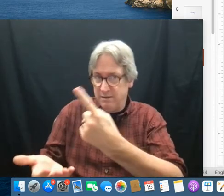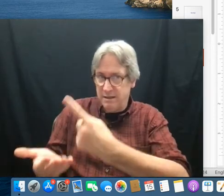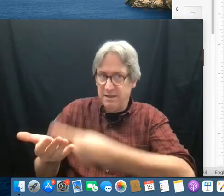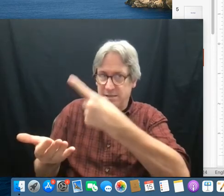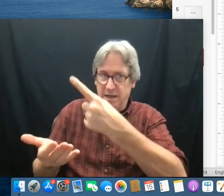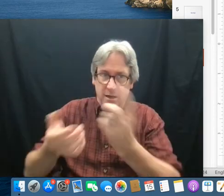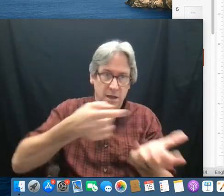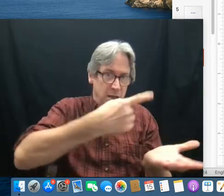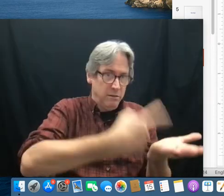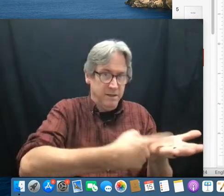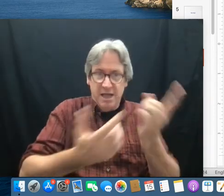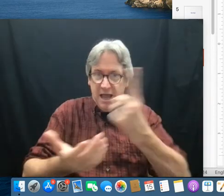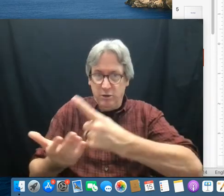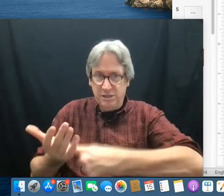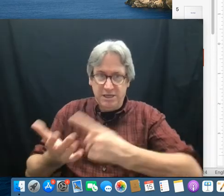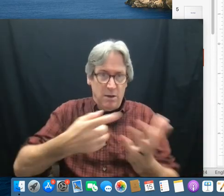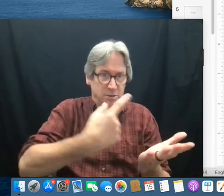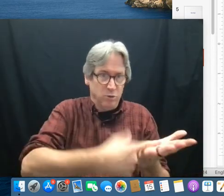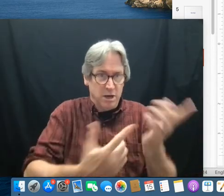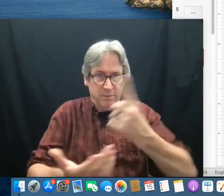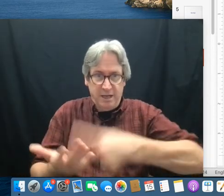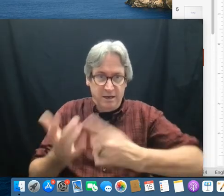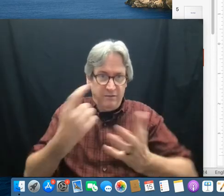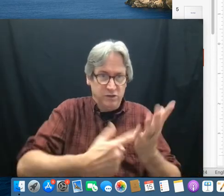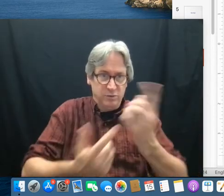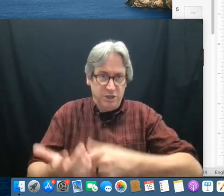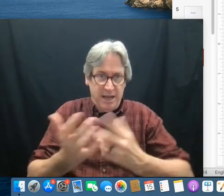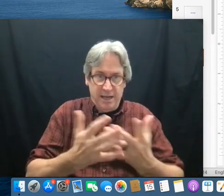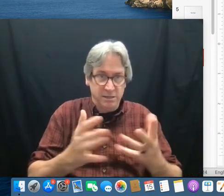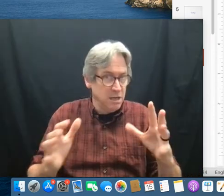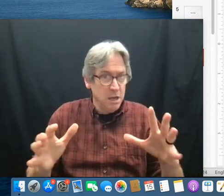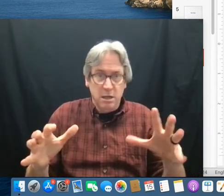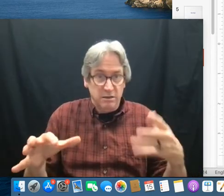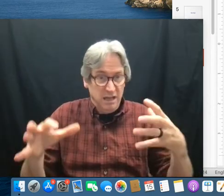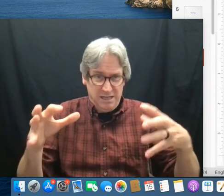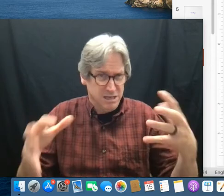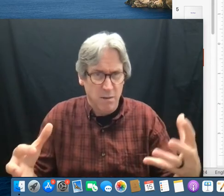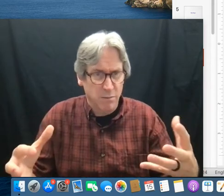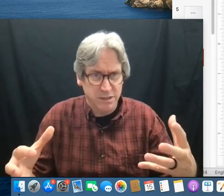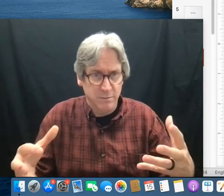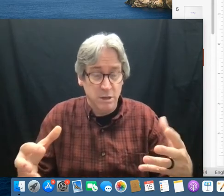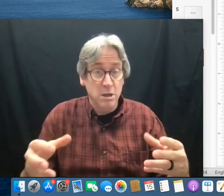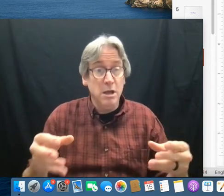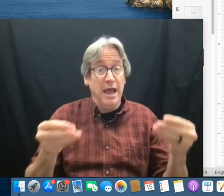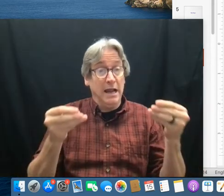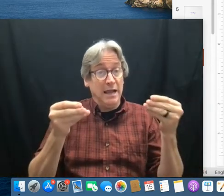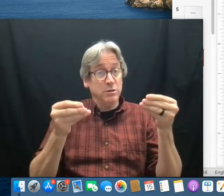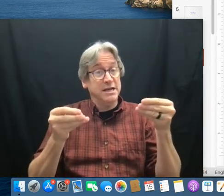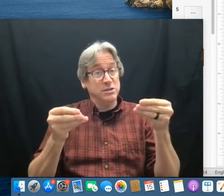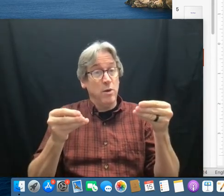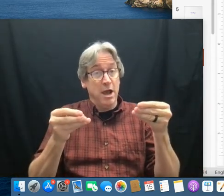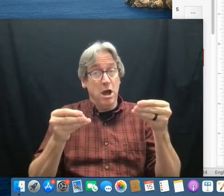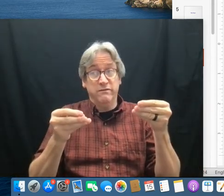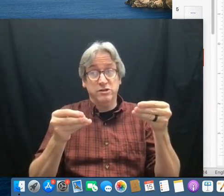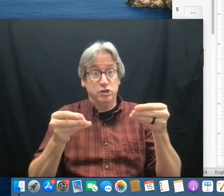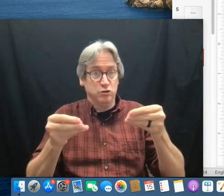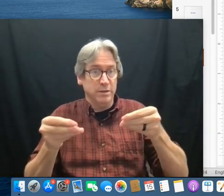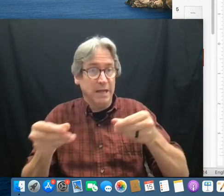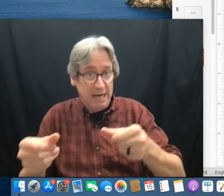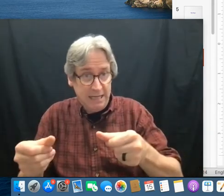say, then this side, this. And you can see how much more complicated if you're switching hands. It's cumbersome. And language has a way